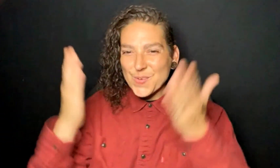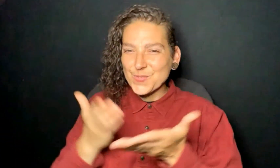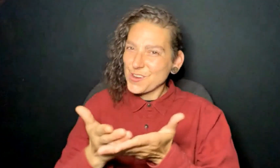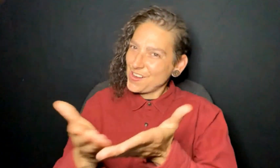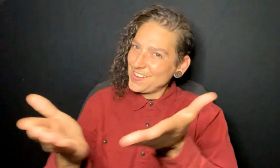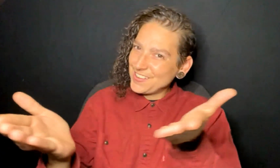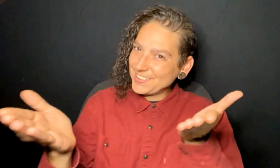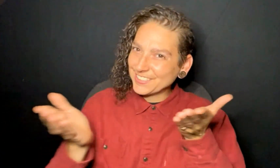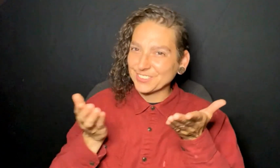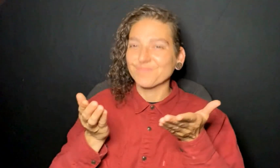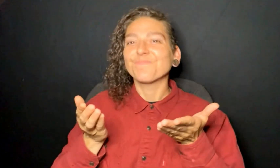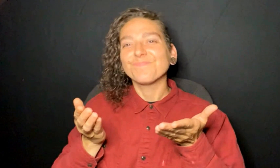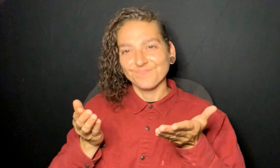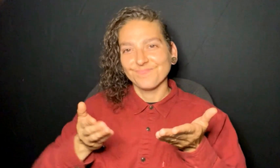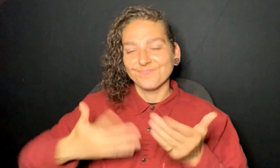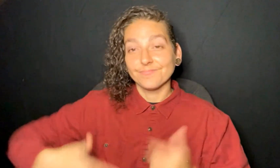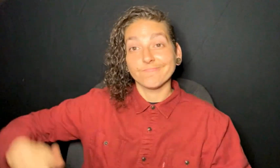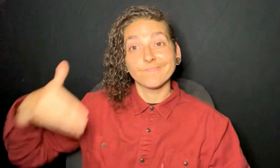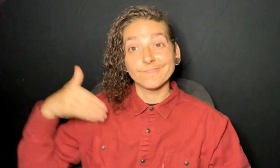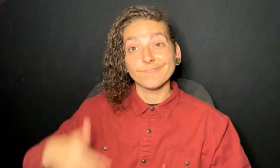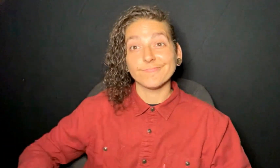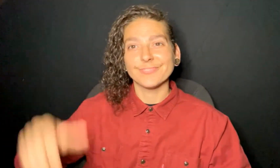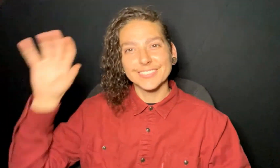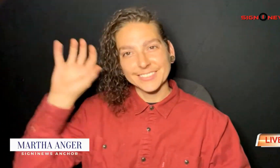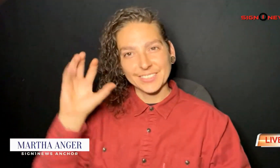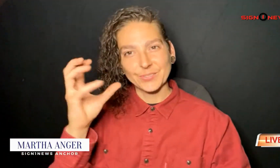Hello, everyone. I'm Sign1News anchor Martha Anger.